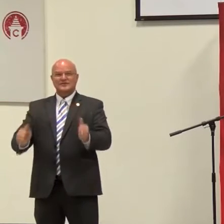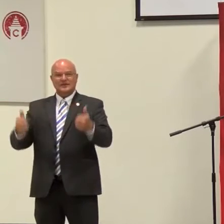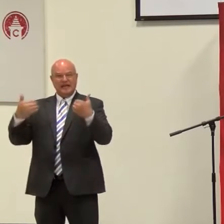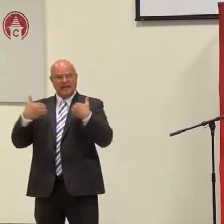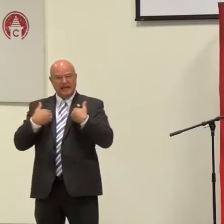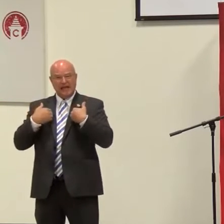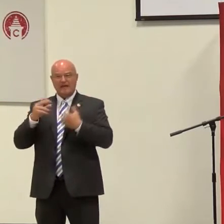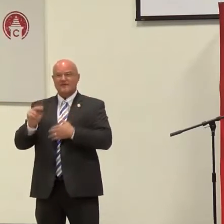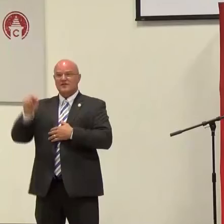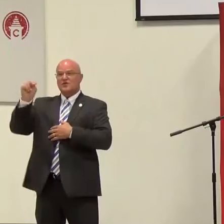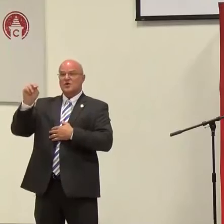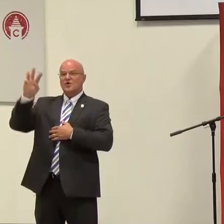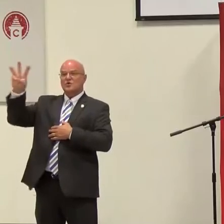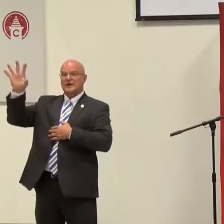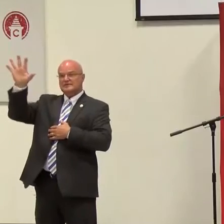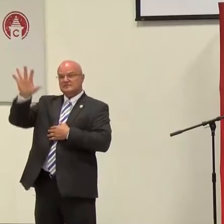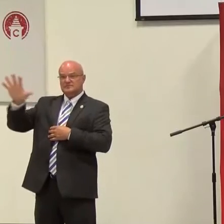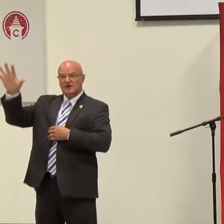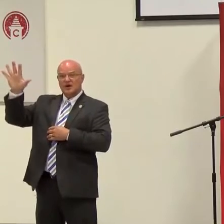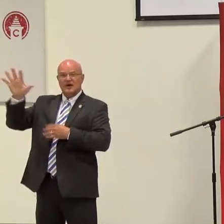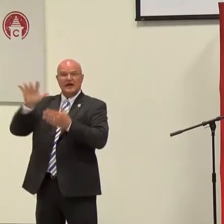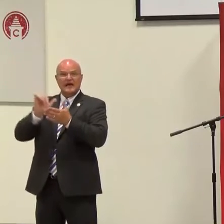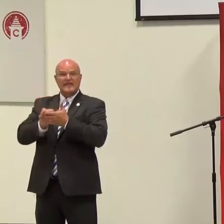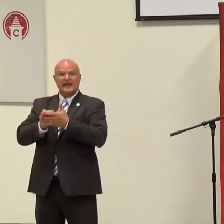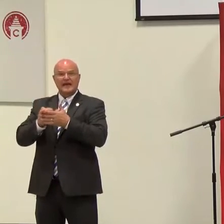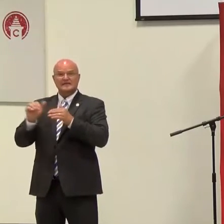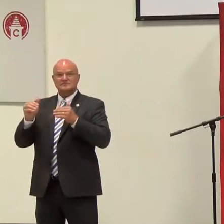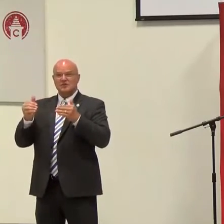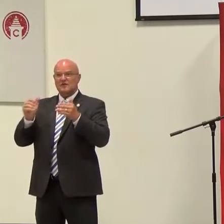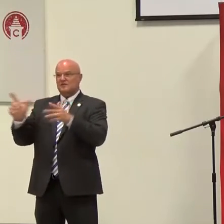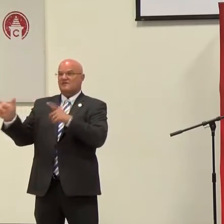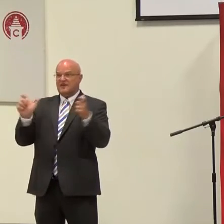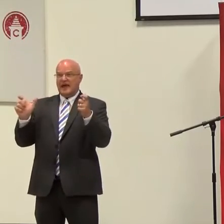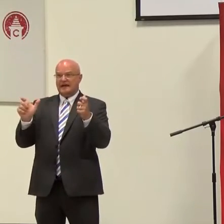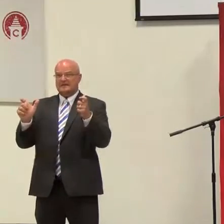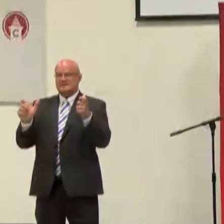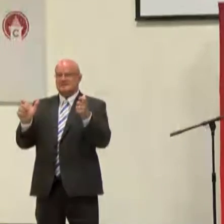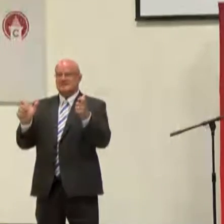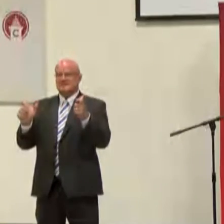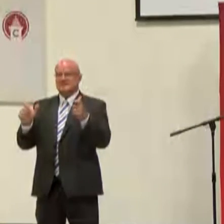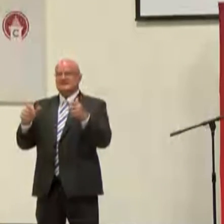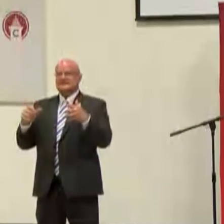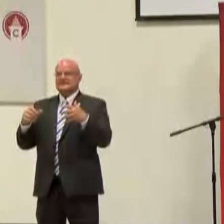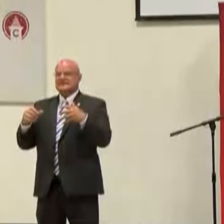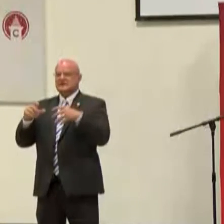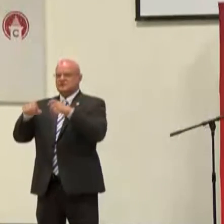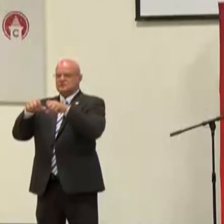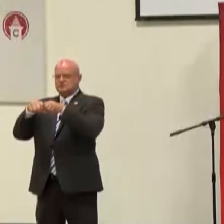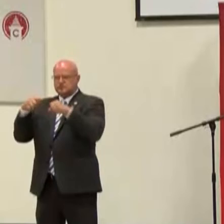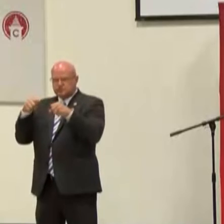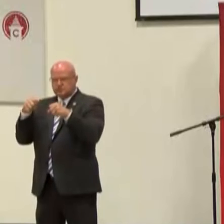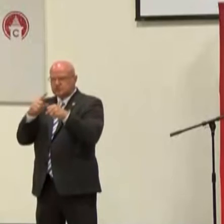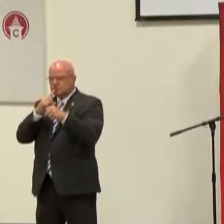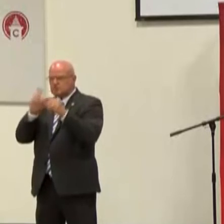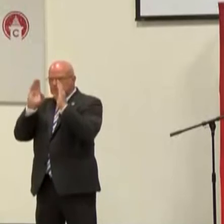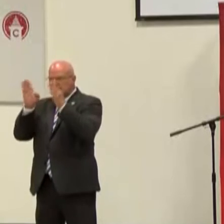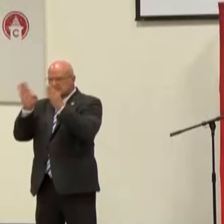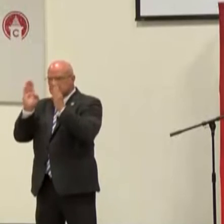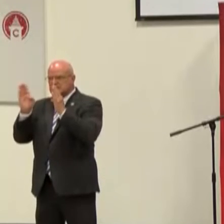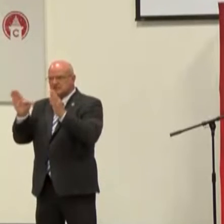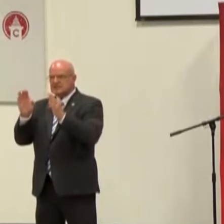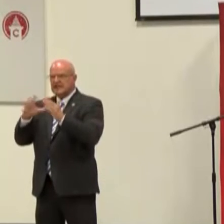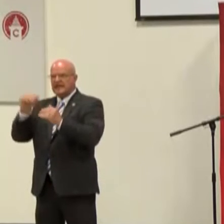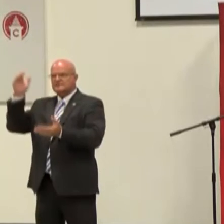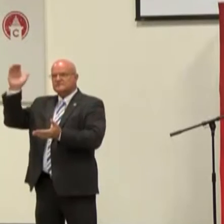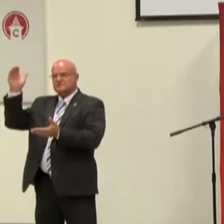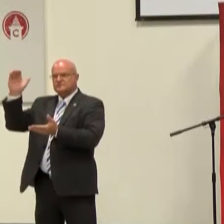have the northwest sector that is moving up too fastly. They tighten things up, they really pay attention, and